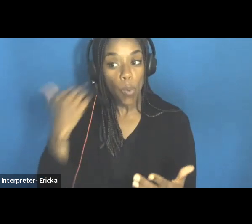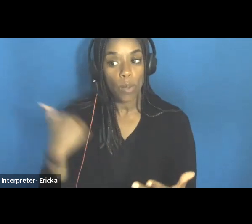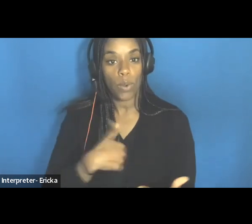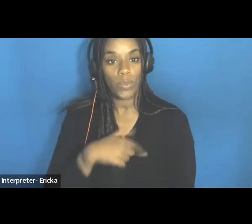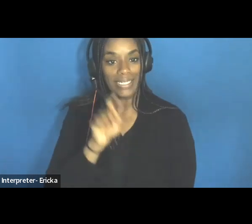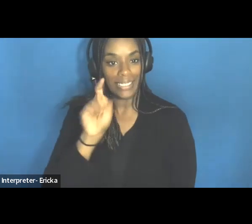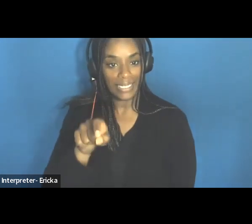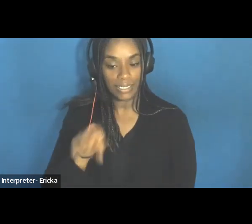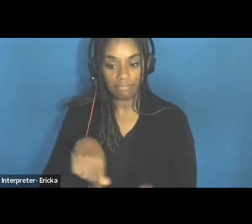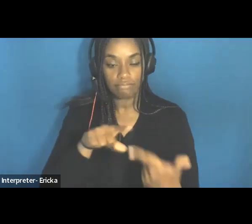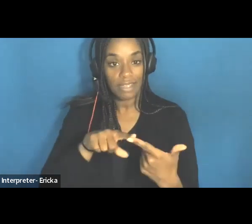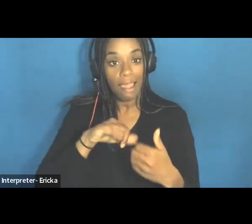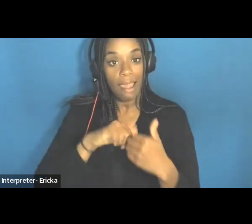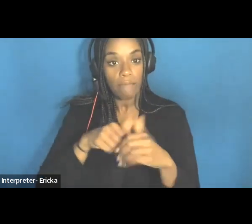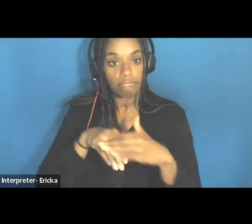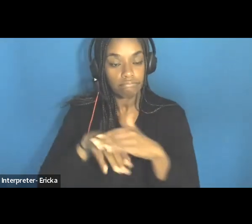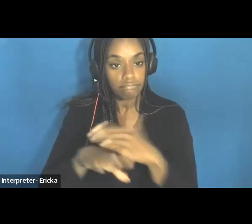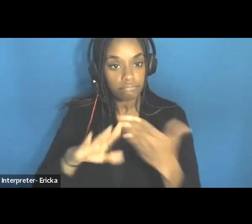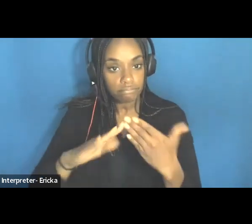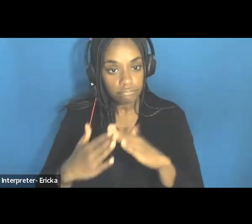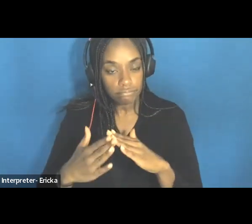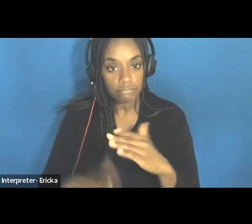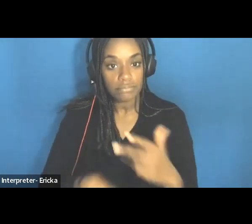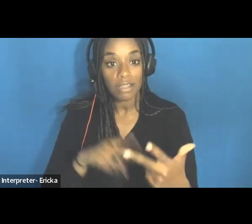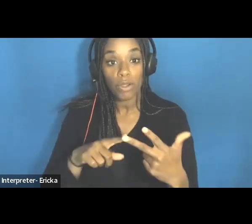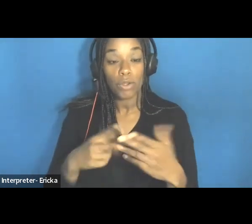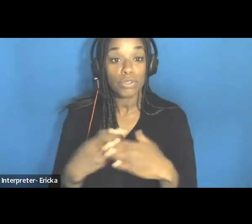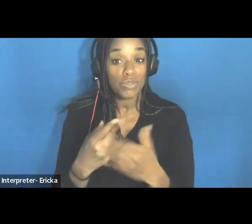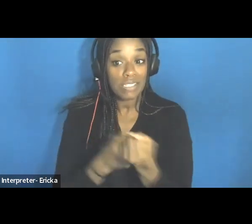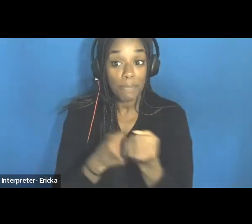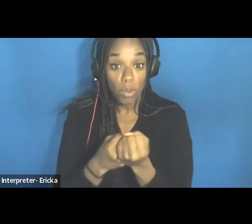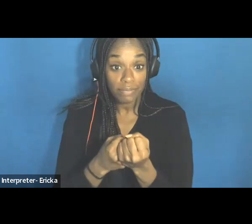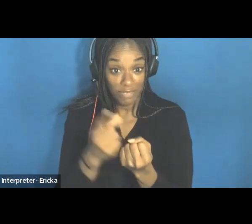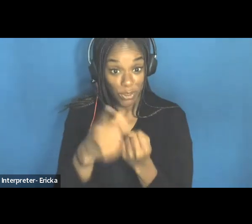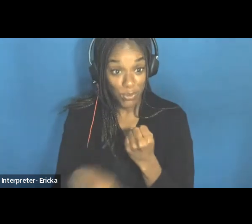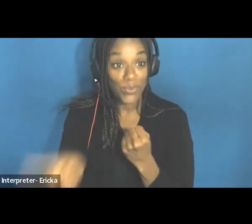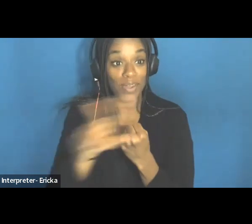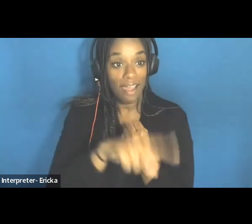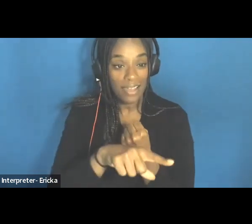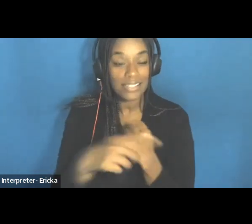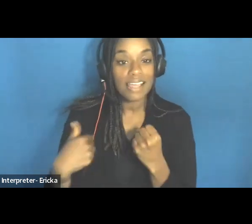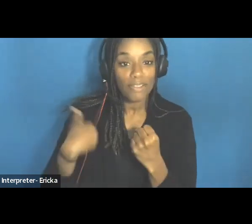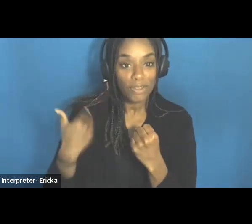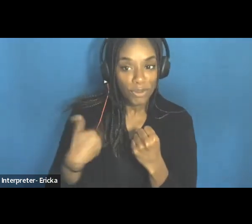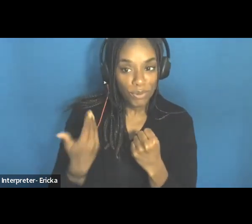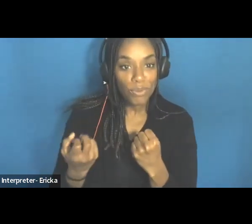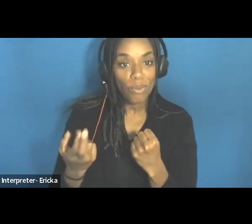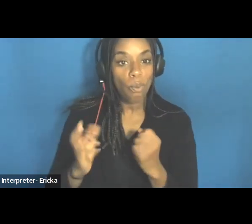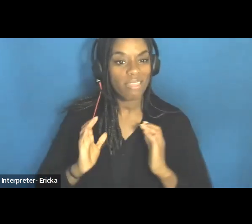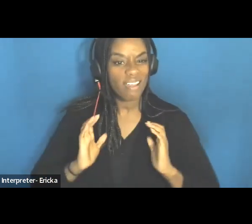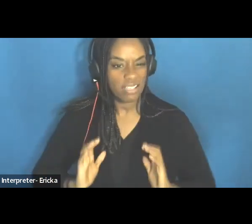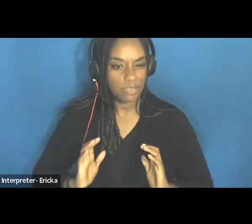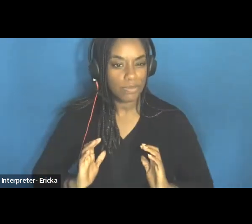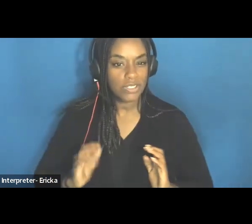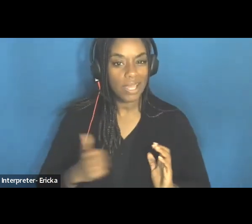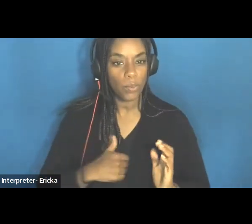our communities and use the supports, which would be you guys, the youth we're working with, or the consumers we serve.